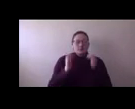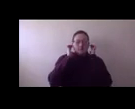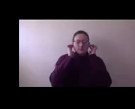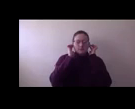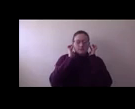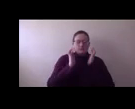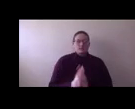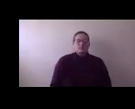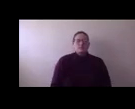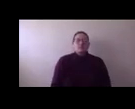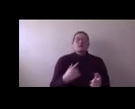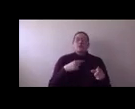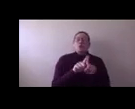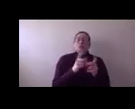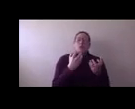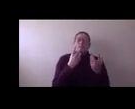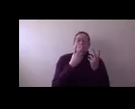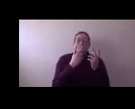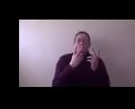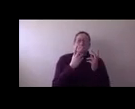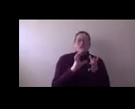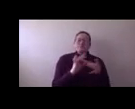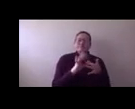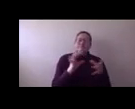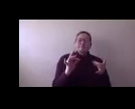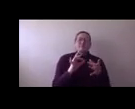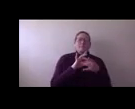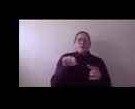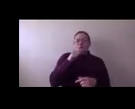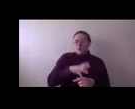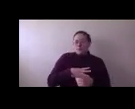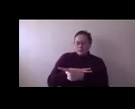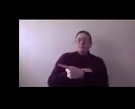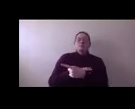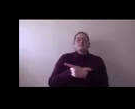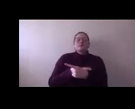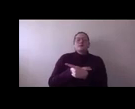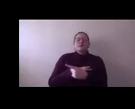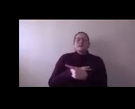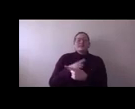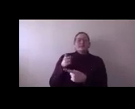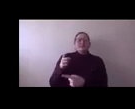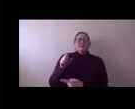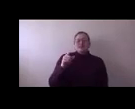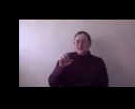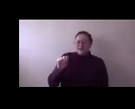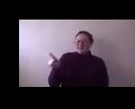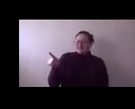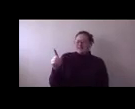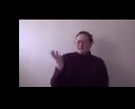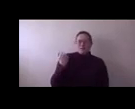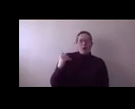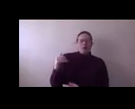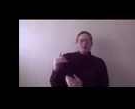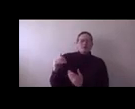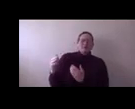I also want to say a few words about this woman who Shannon sent me an earlier version of